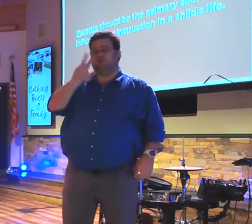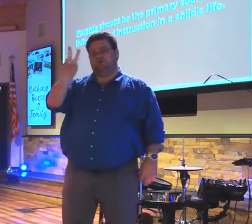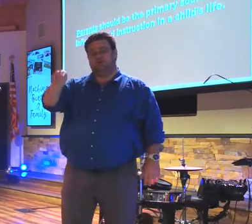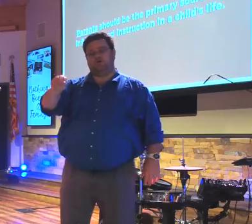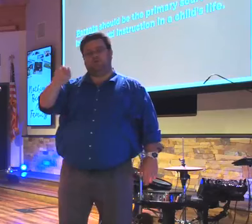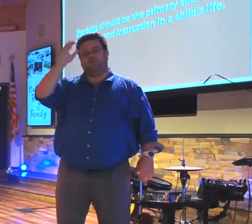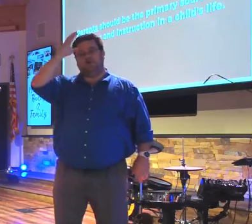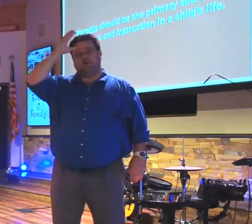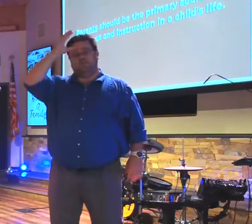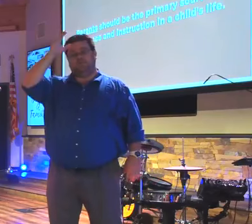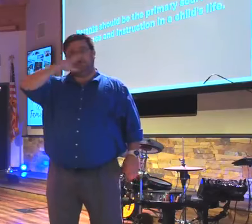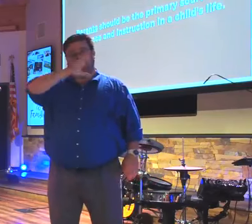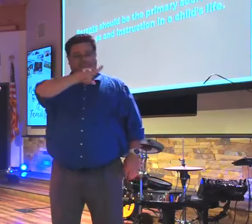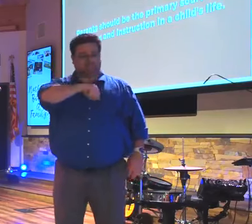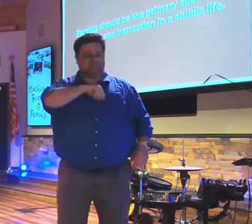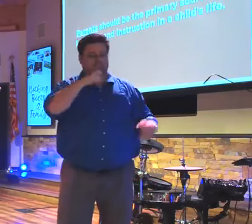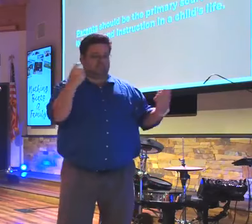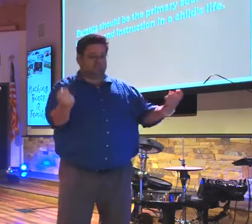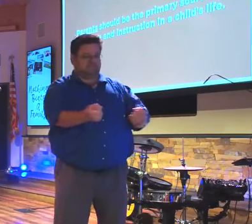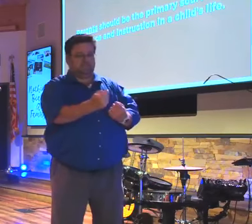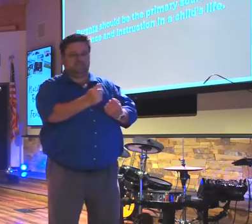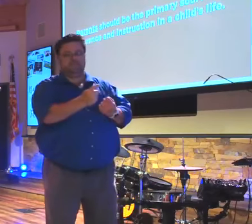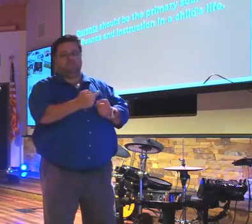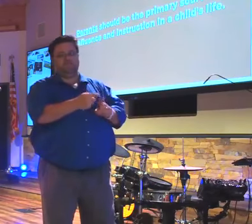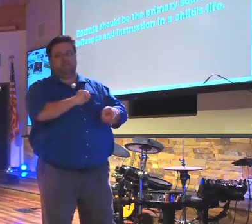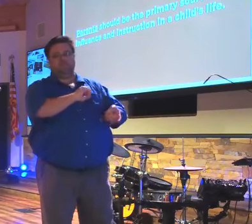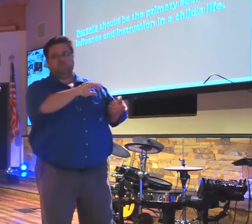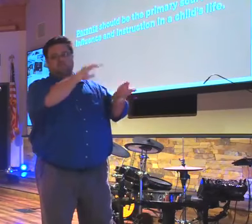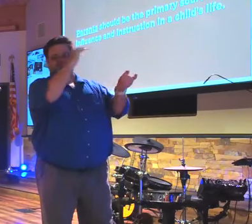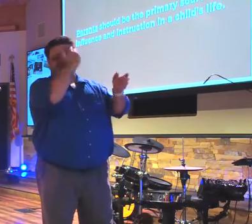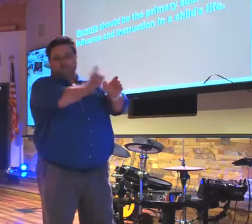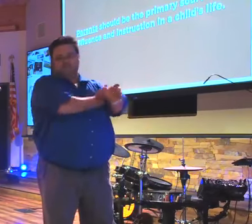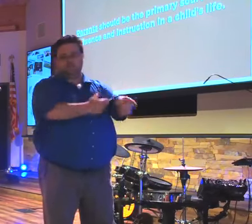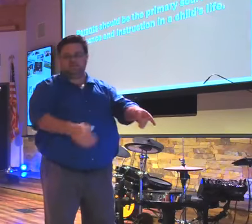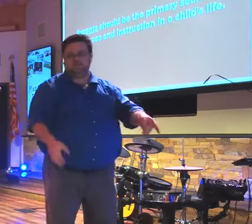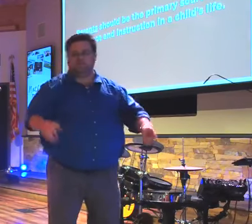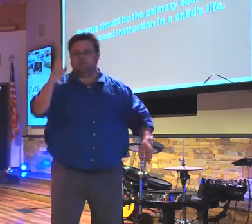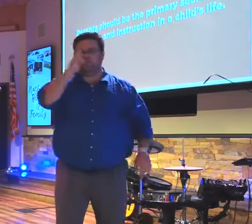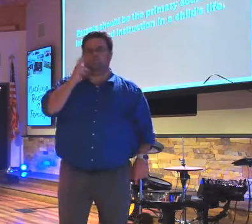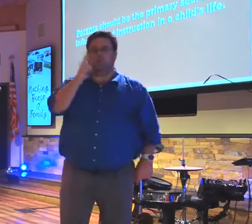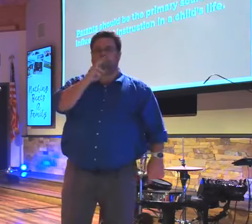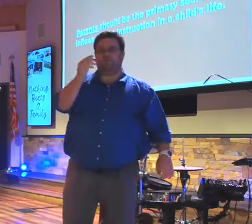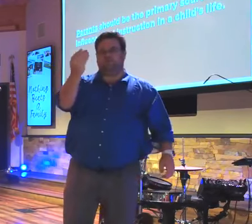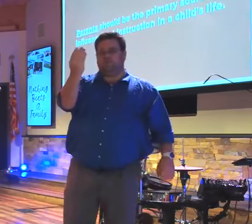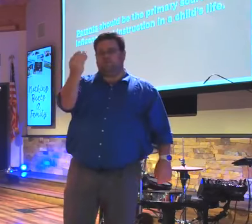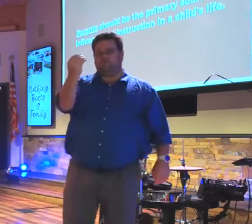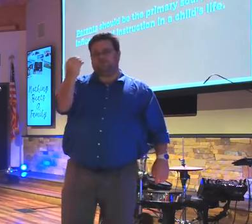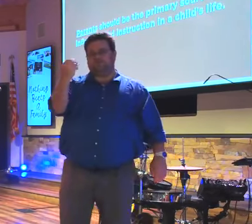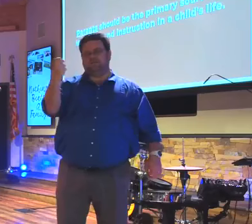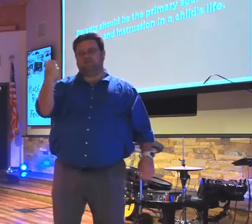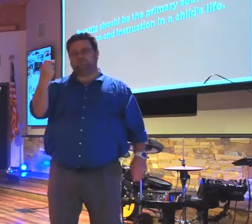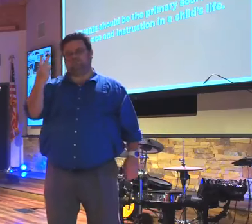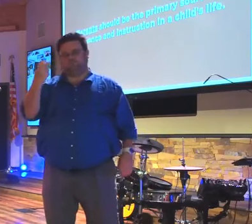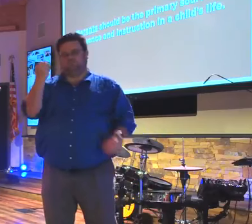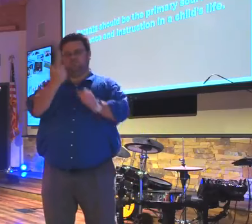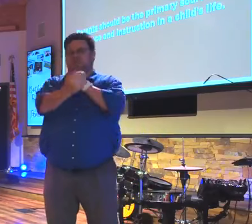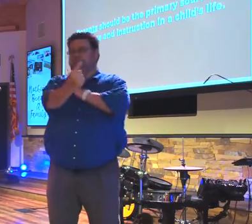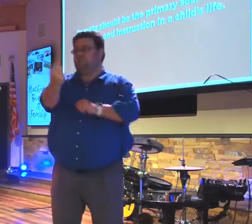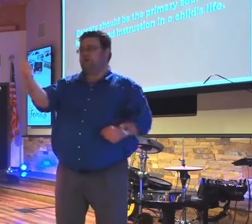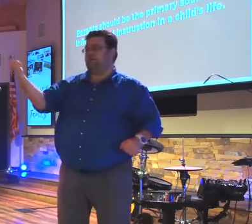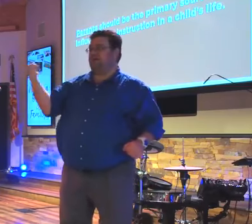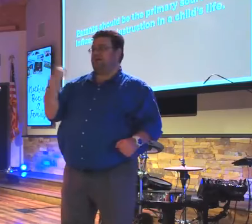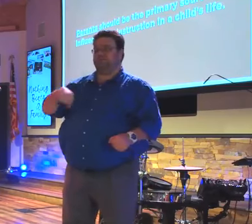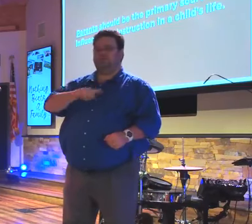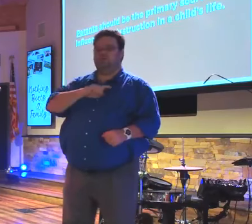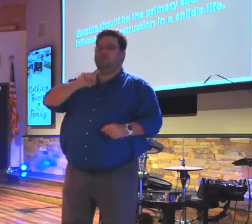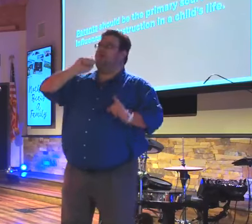bear the punishment of the iniquity of the son. Romans 14:12 in the New Testament says, so then every one of us shall